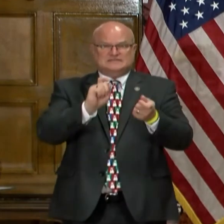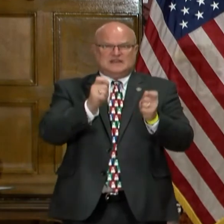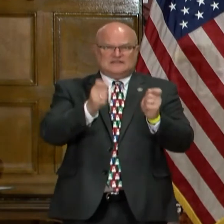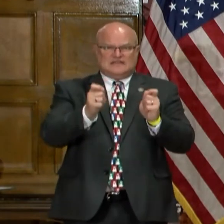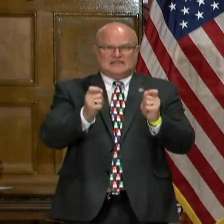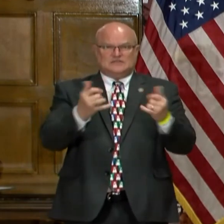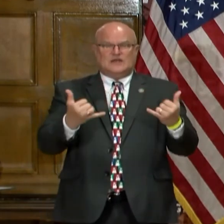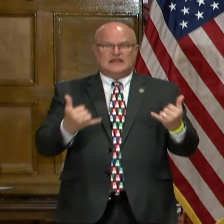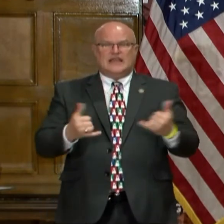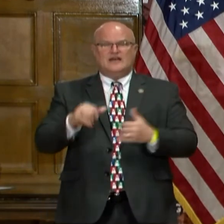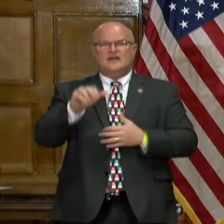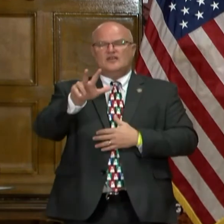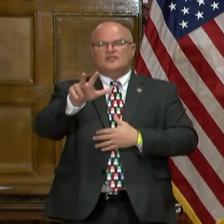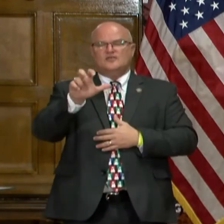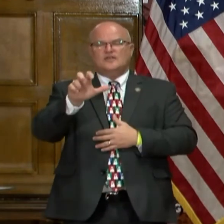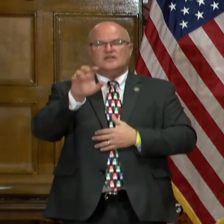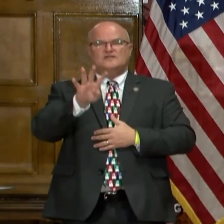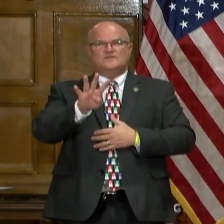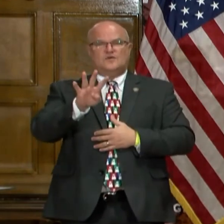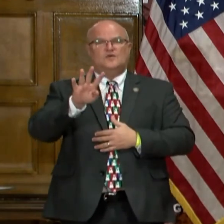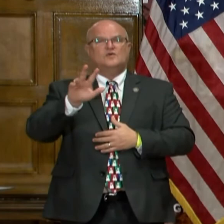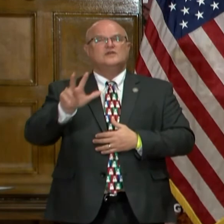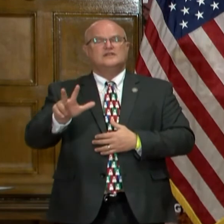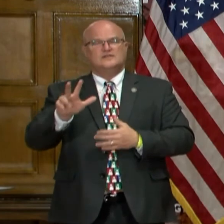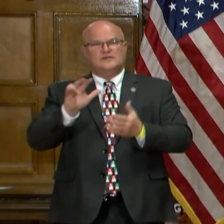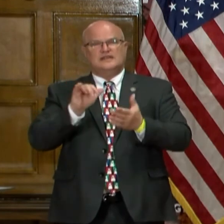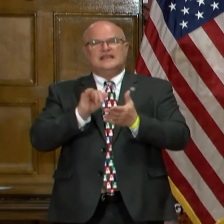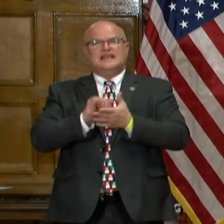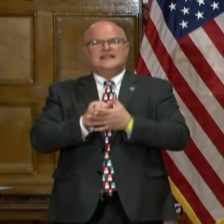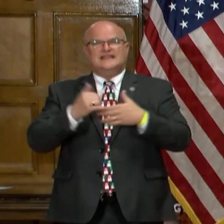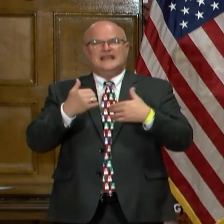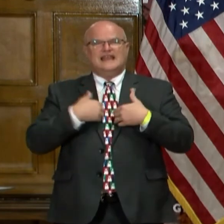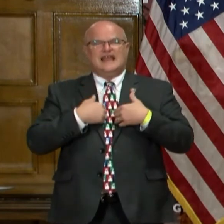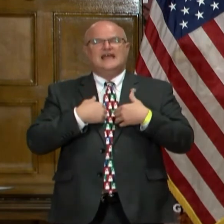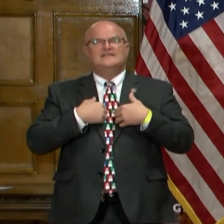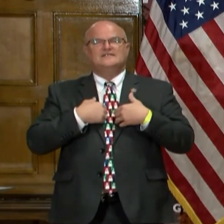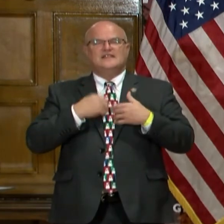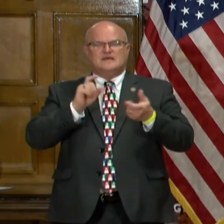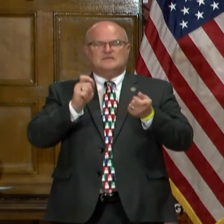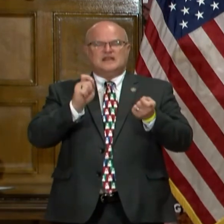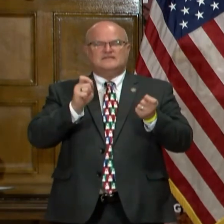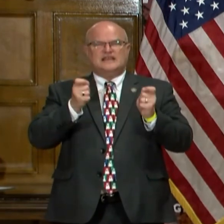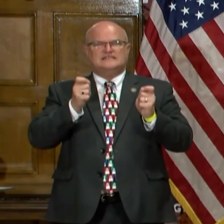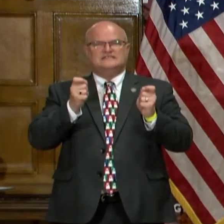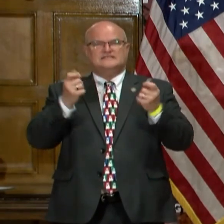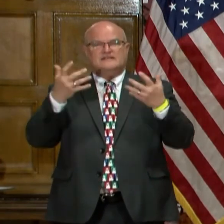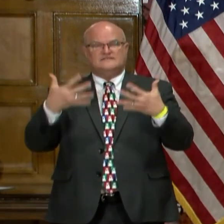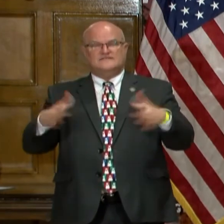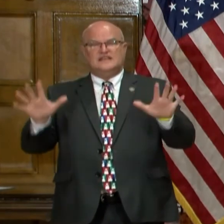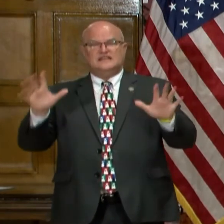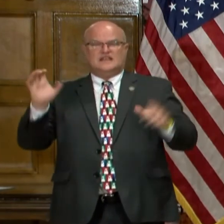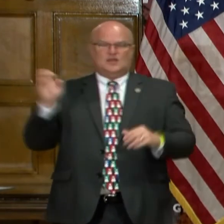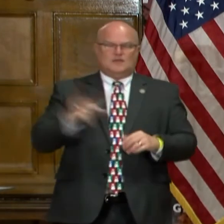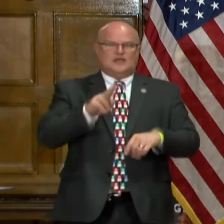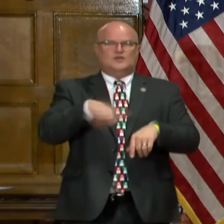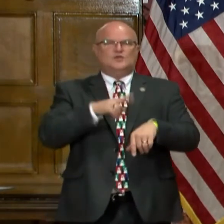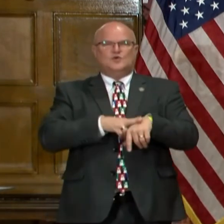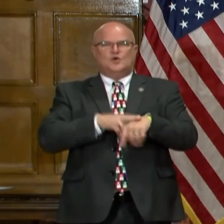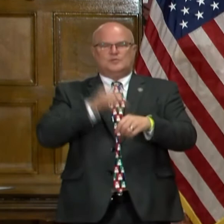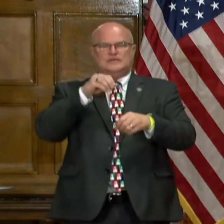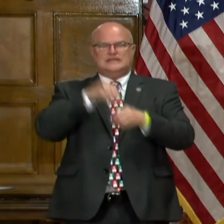modification, and 343 that have an expired modification or have returned to normal on-site